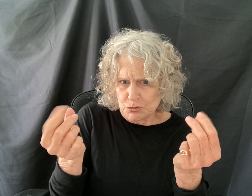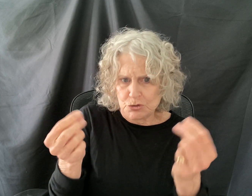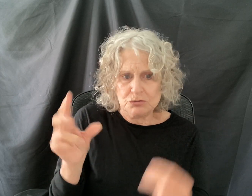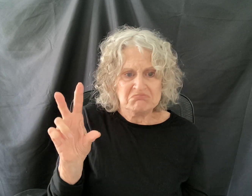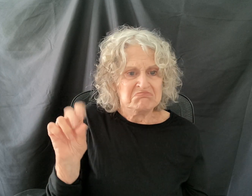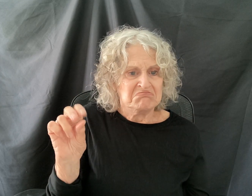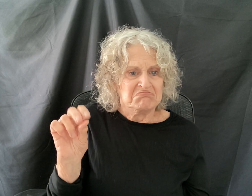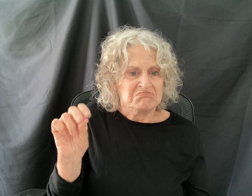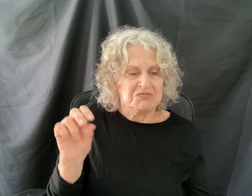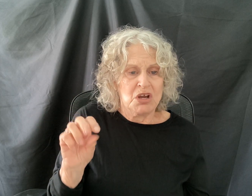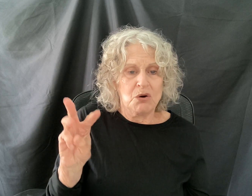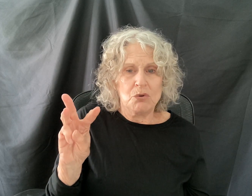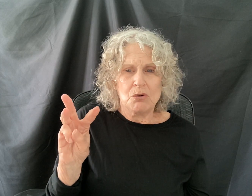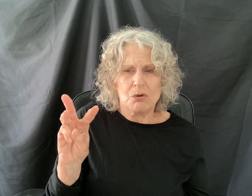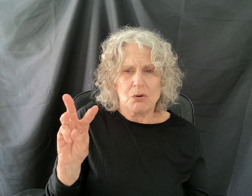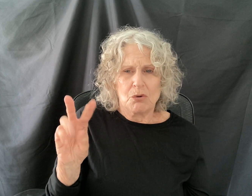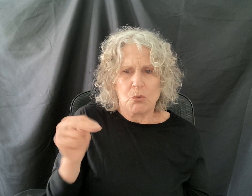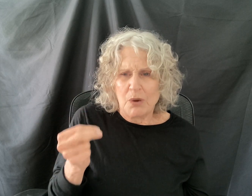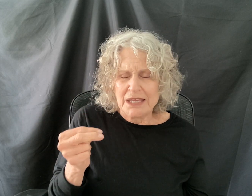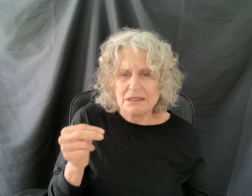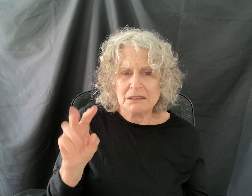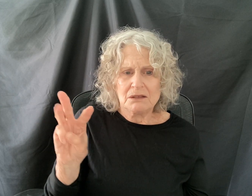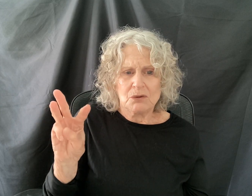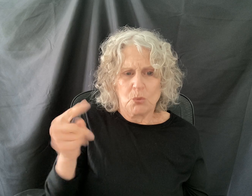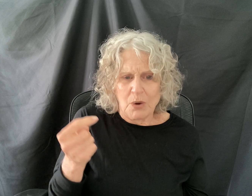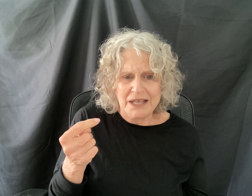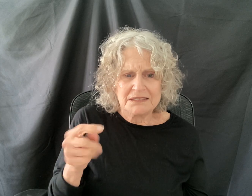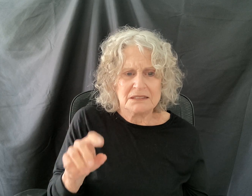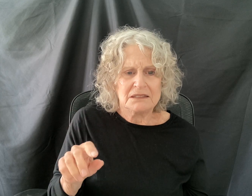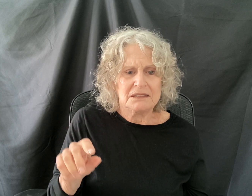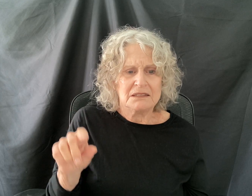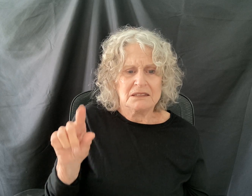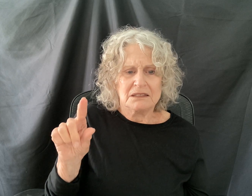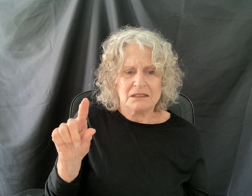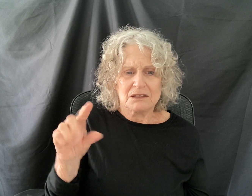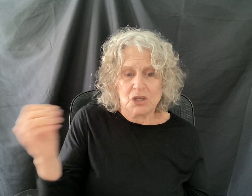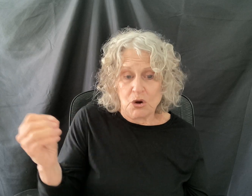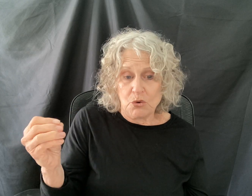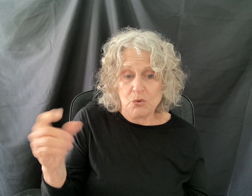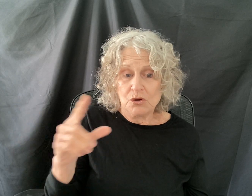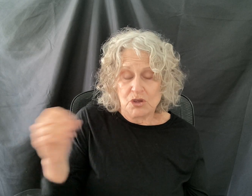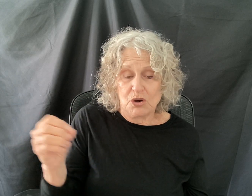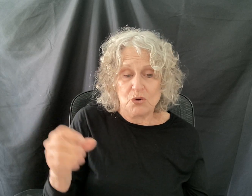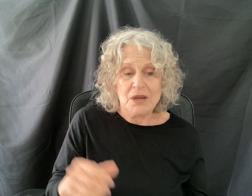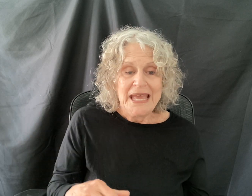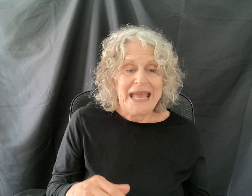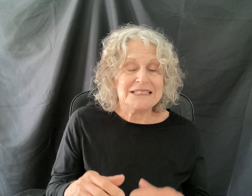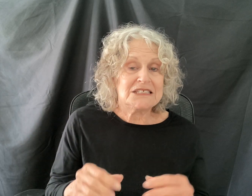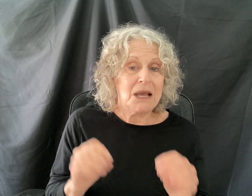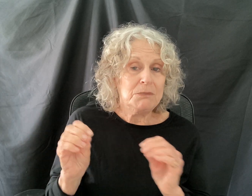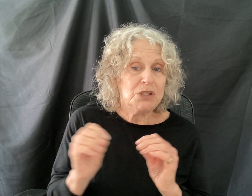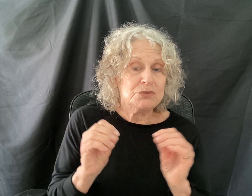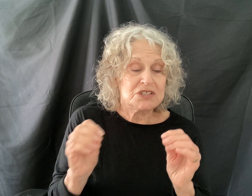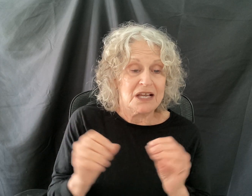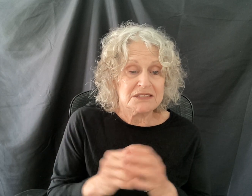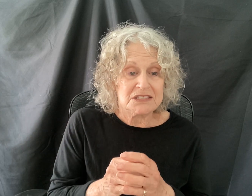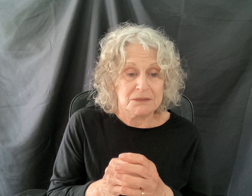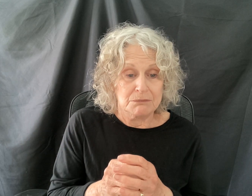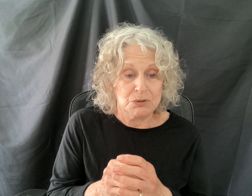do, no, when, what, go, and some loan signs that